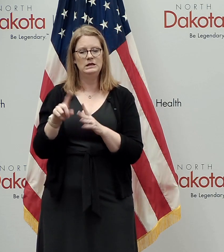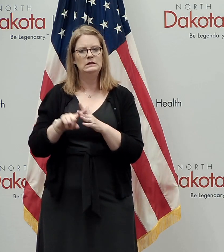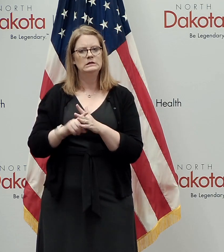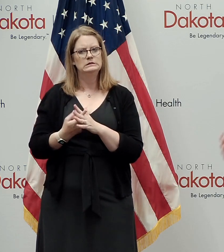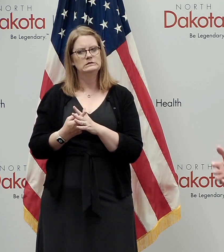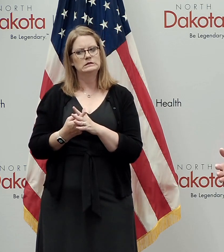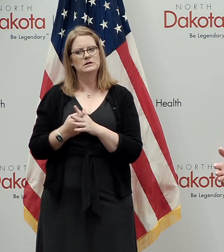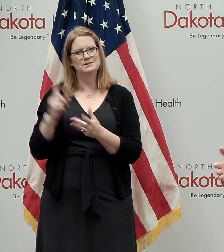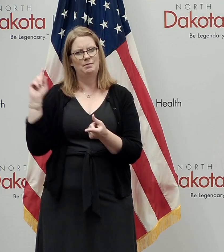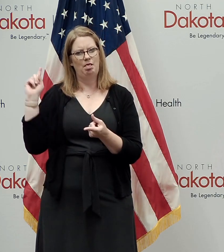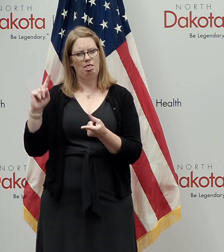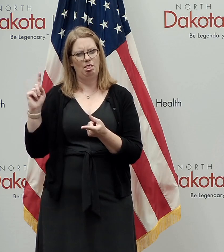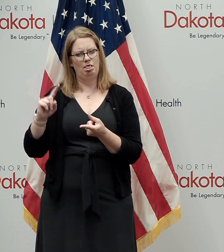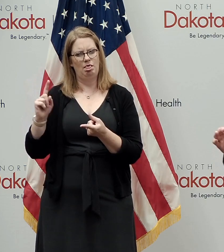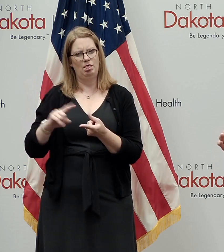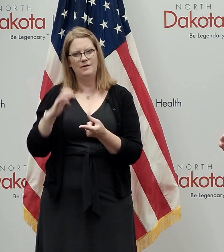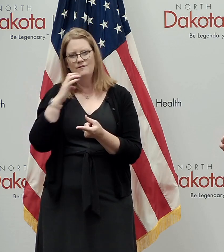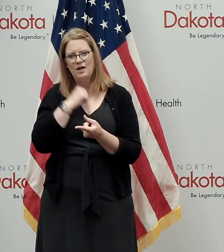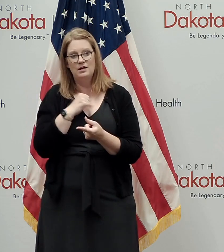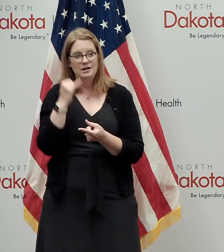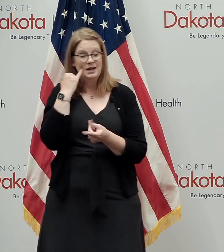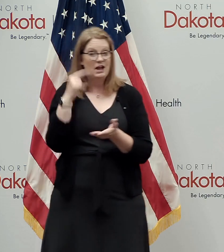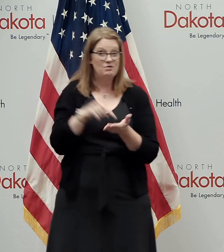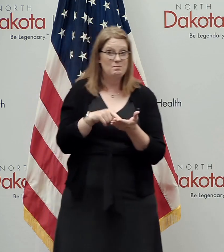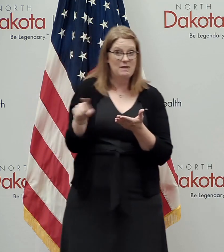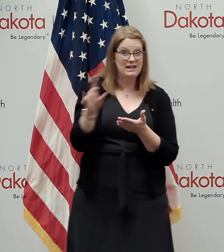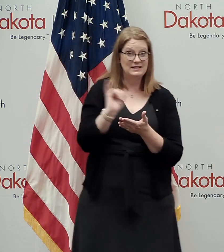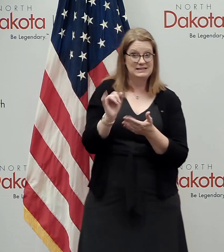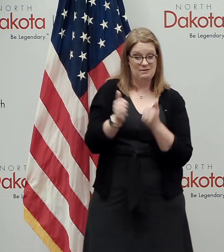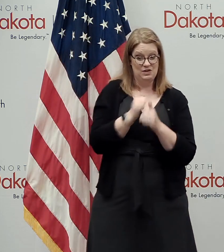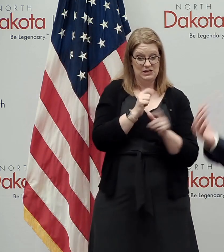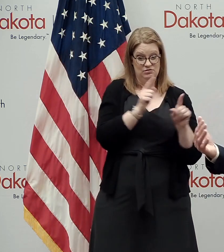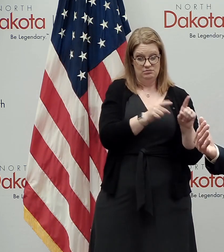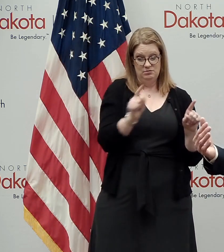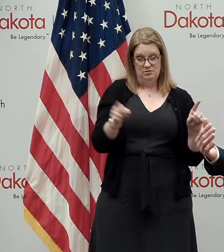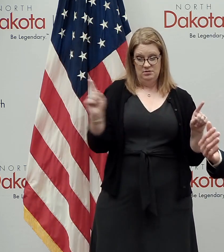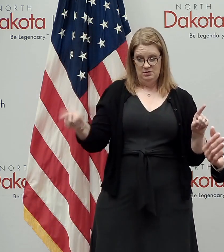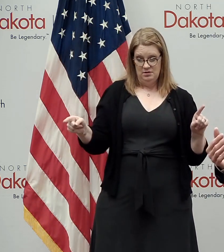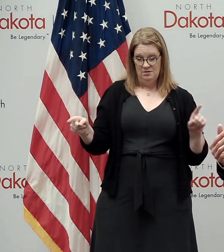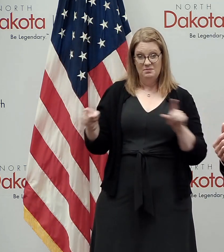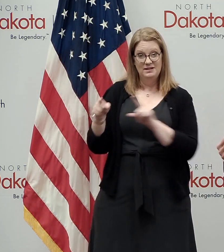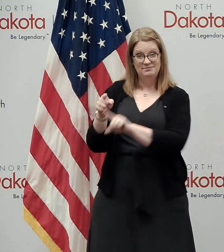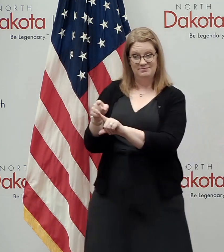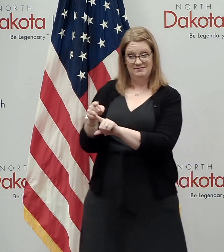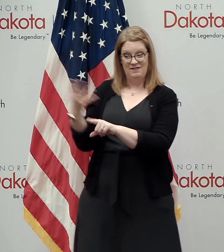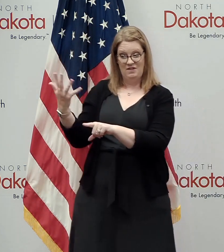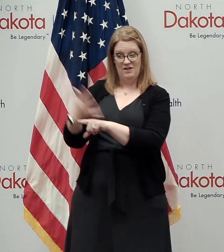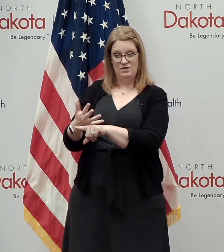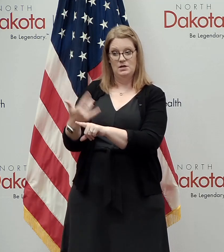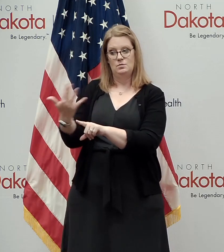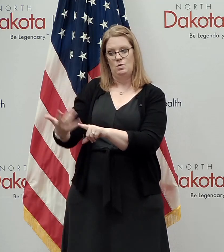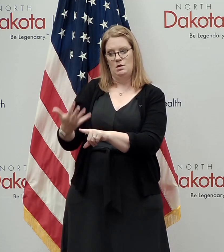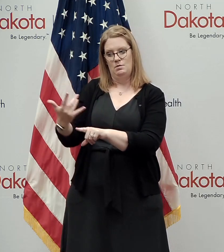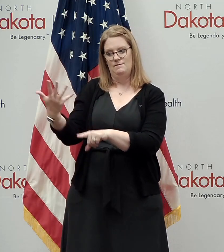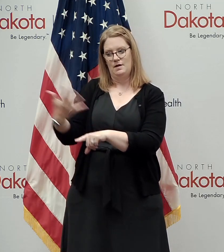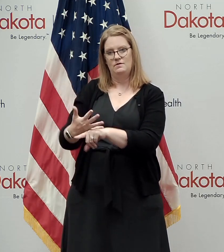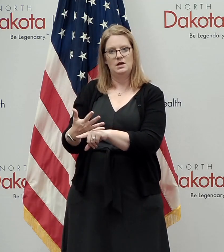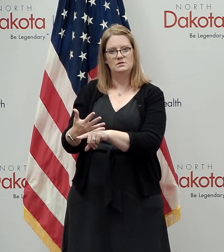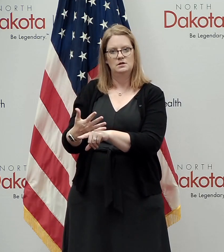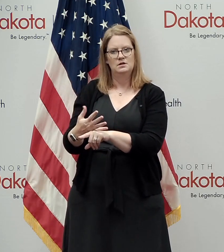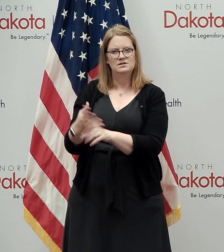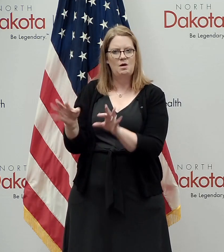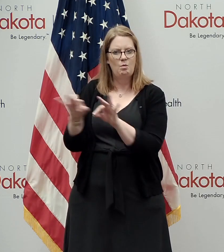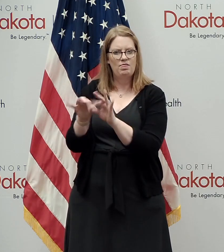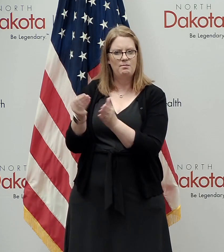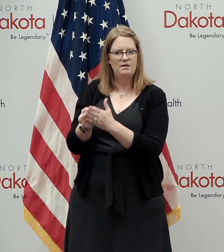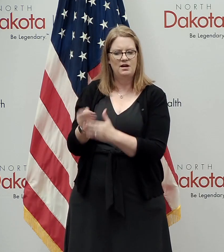to become less valuable. And if we're paying the same amount of money for each of those tests, but some of them we don't get the results for 5 days, we're not getting our money's worth. So we've got